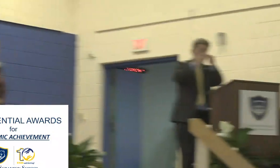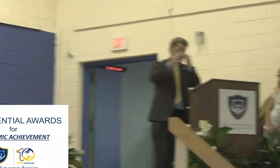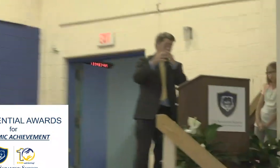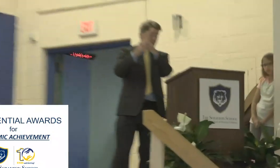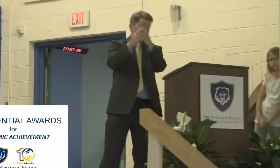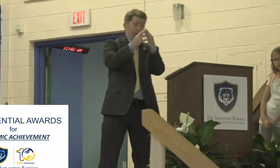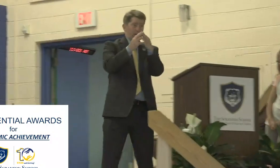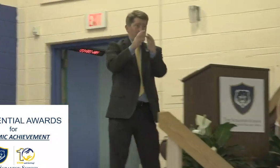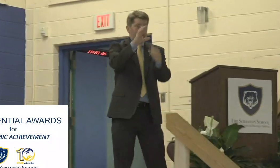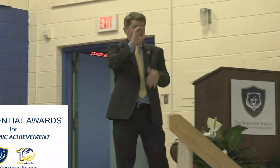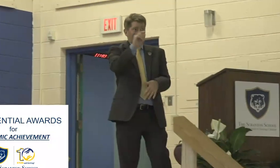The first,